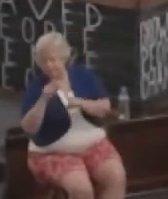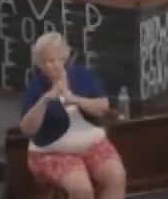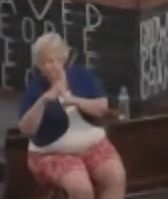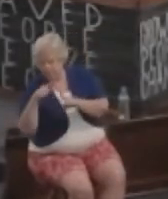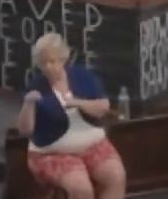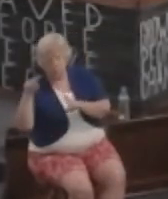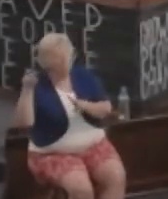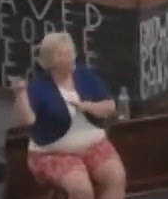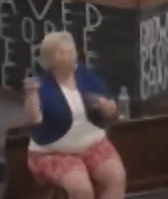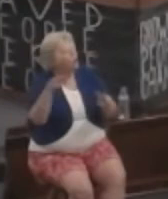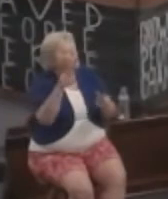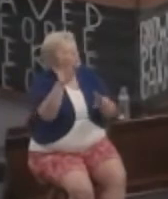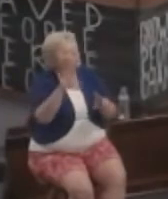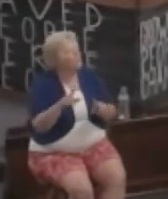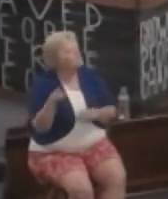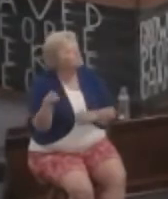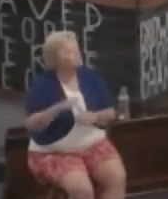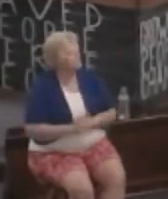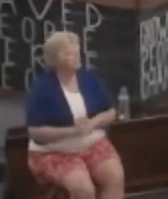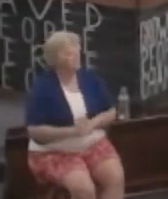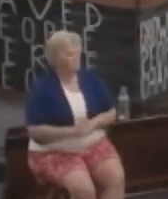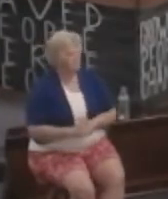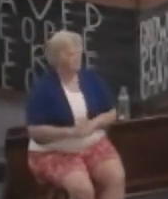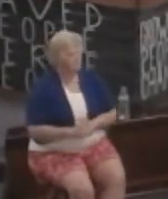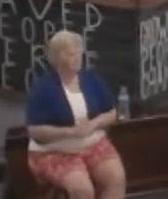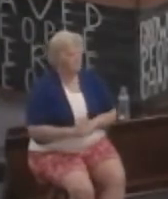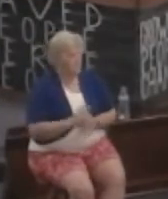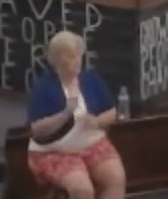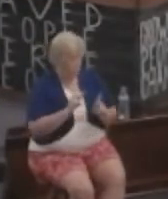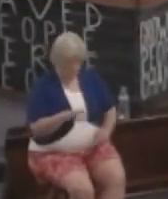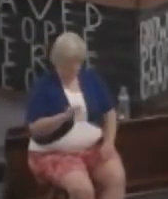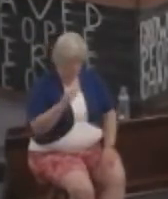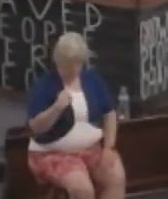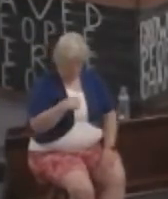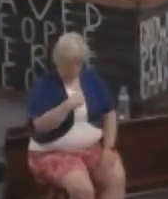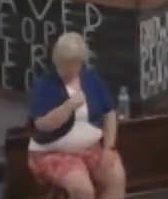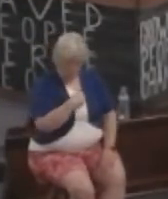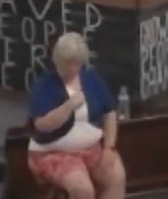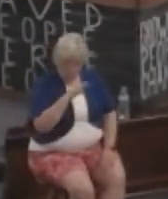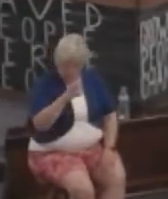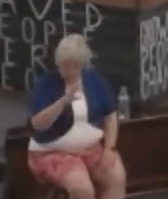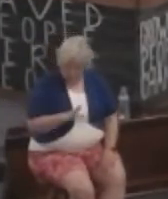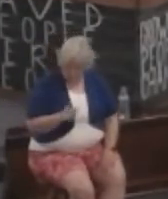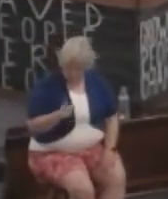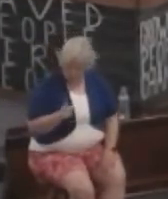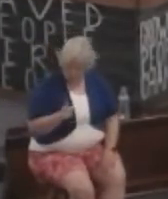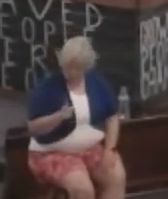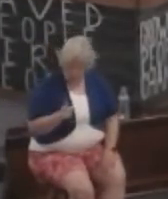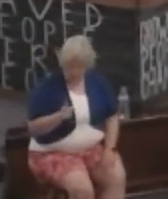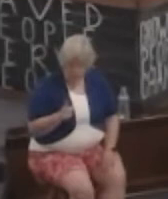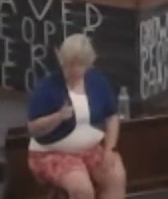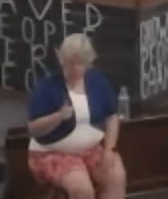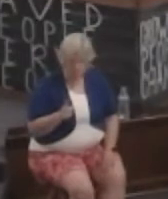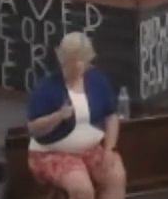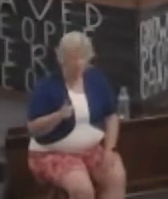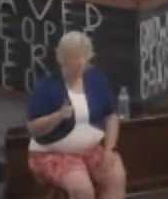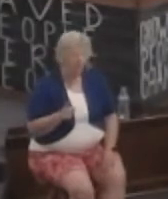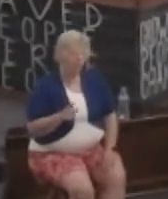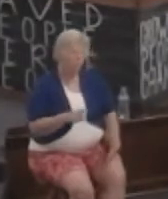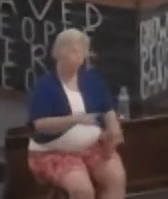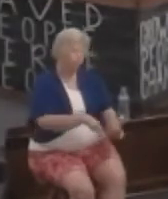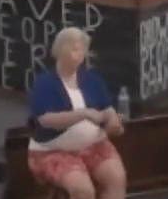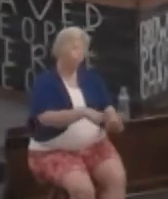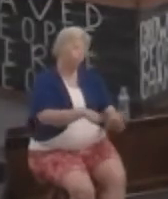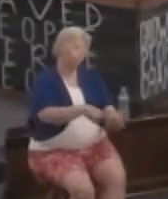Look at the pastors in the church. When people find out that we are pastors, they all of a sudden become critical.